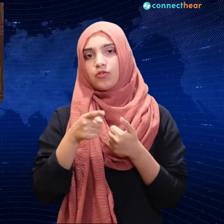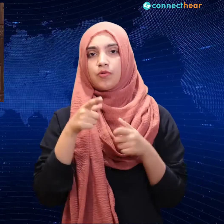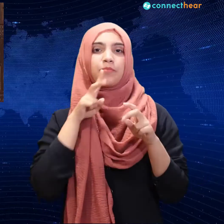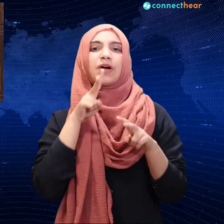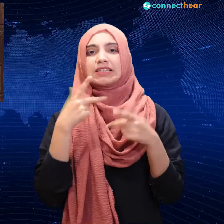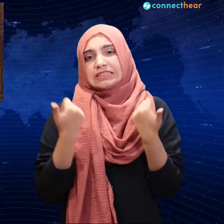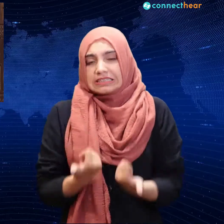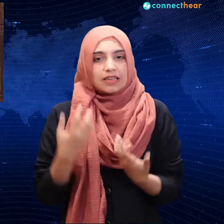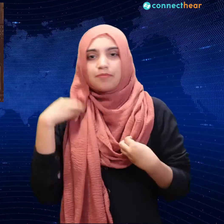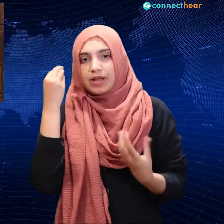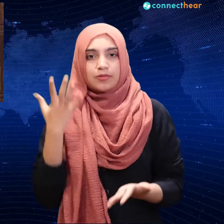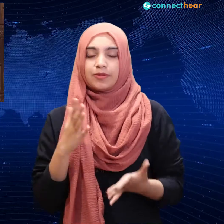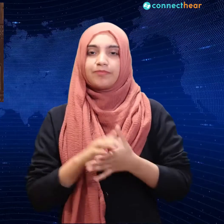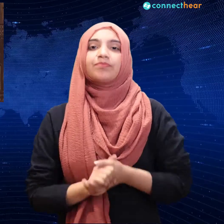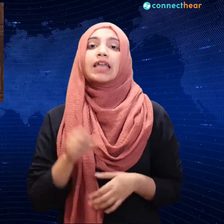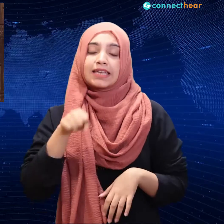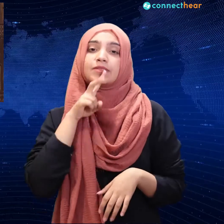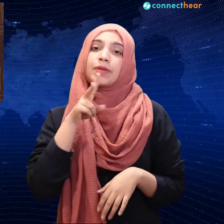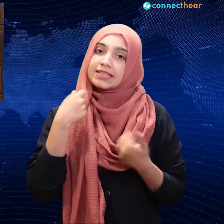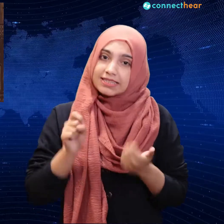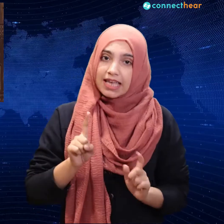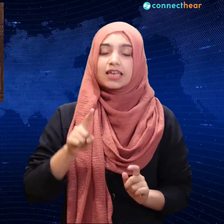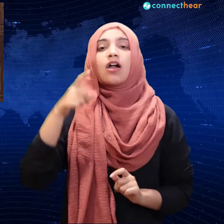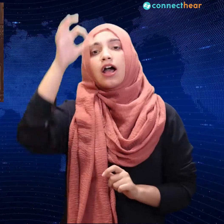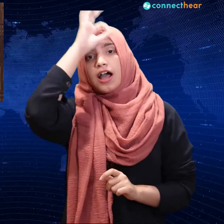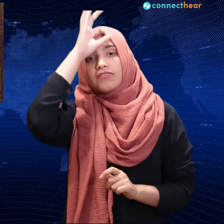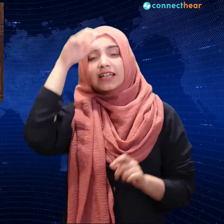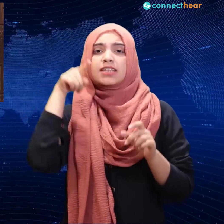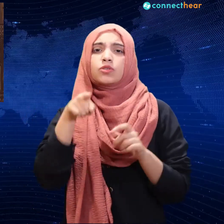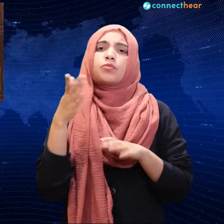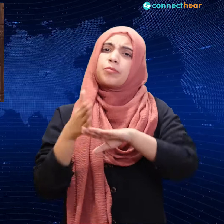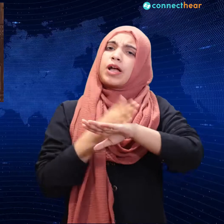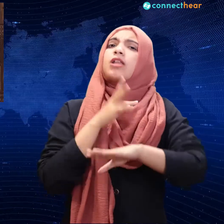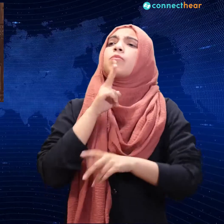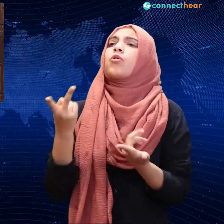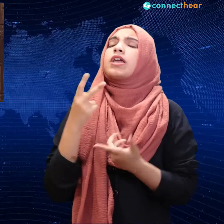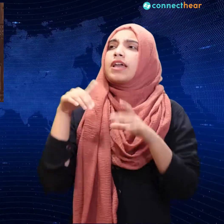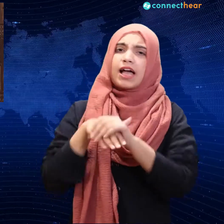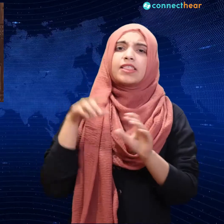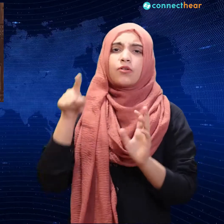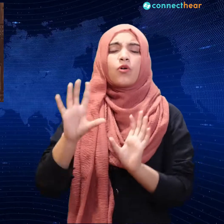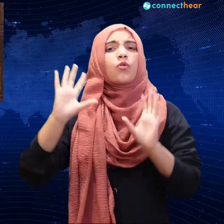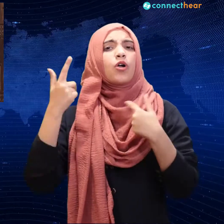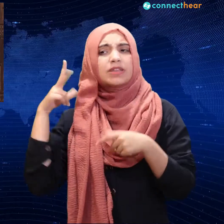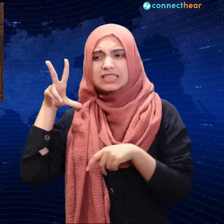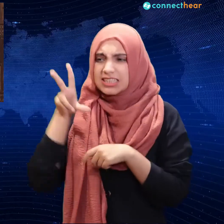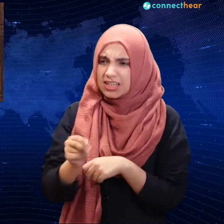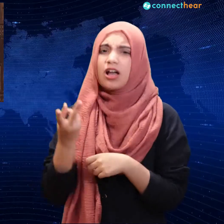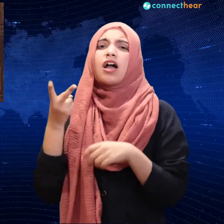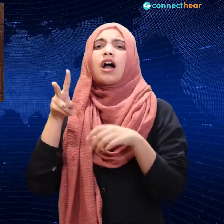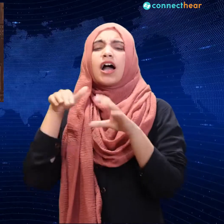government at present. Let's agree on that. Afghanistan, you said, had broken the, quote, shackles of